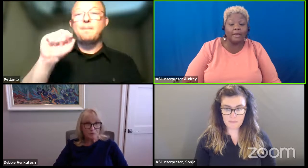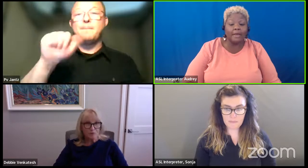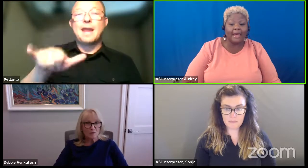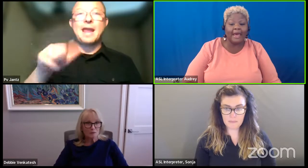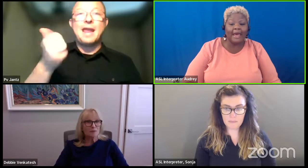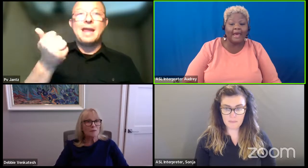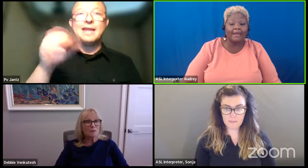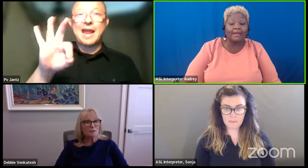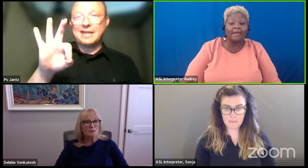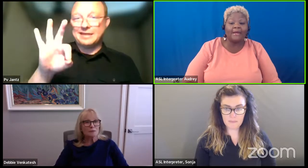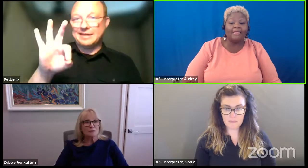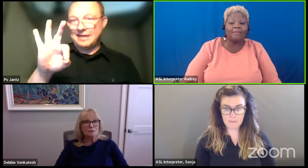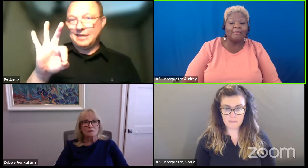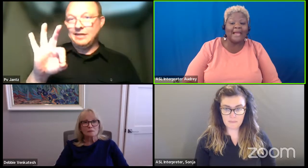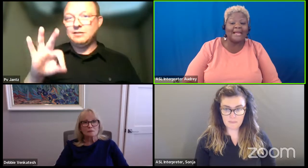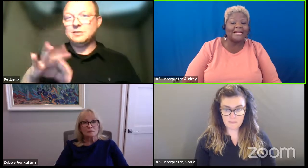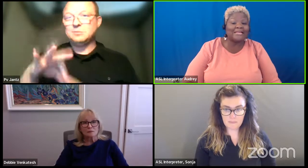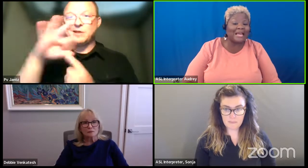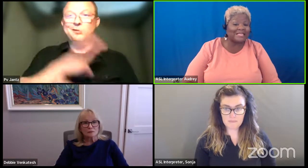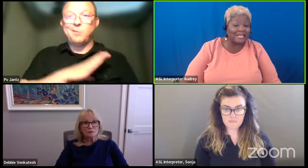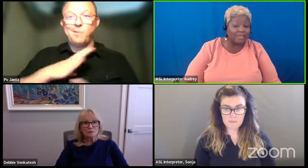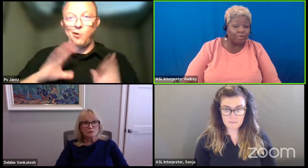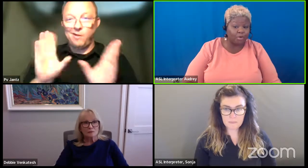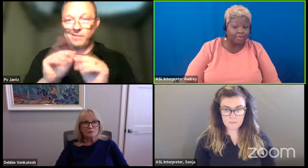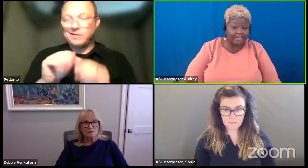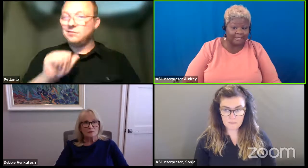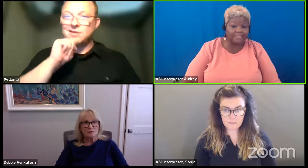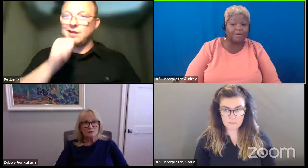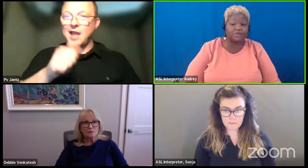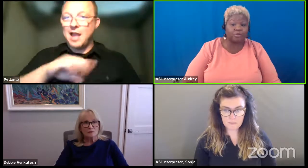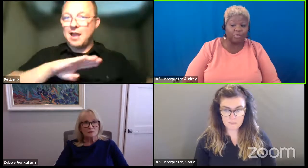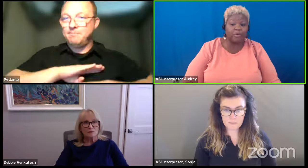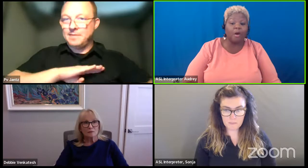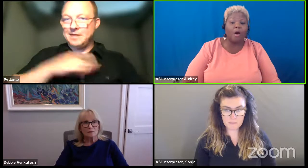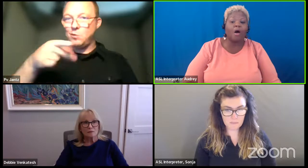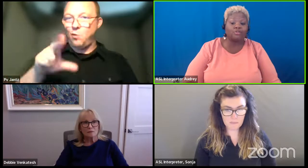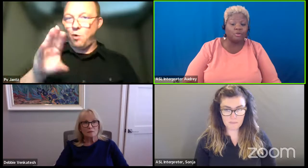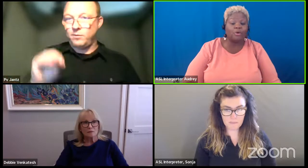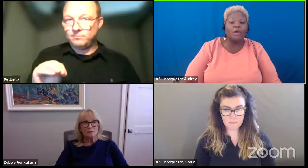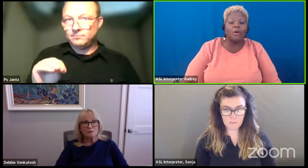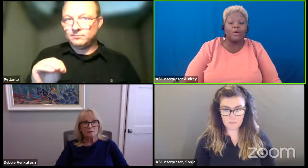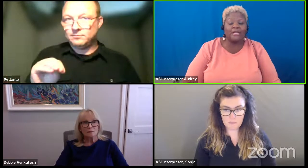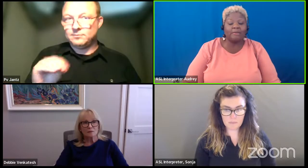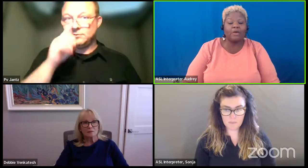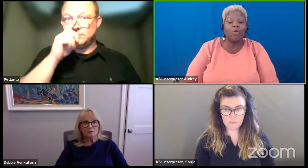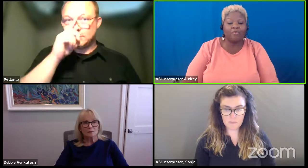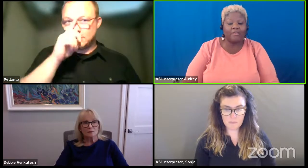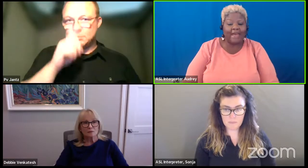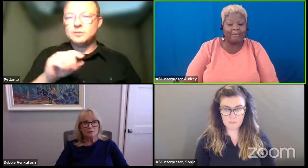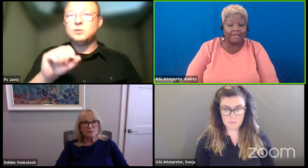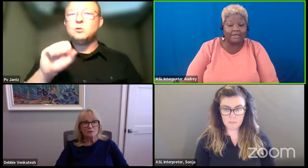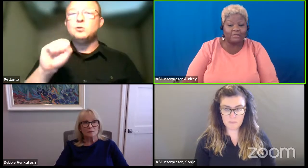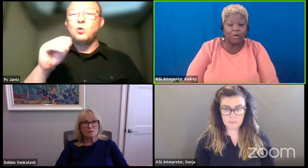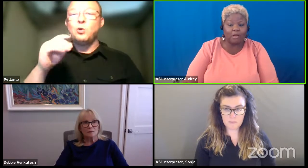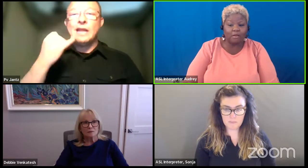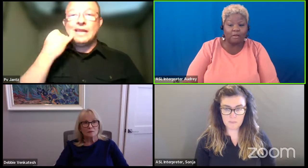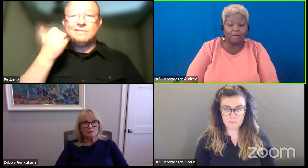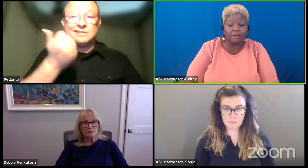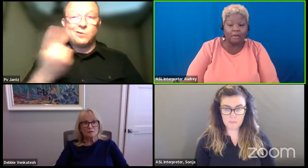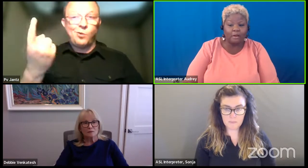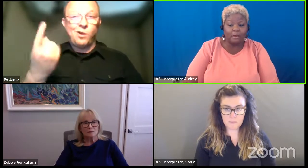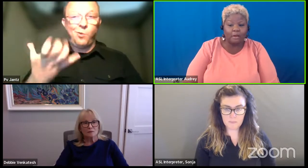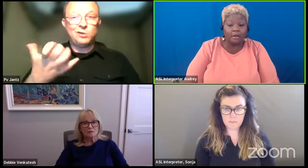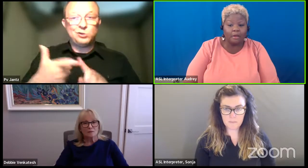quorum, and the May 19th board meeting, the special board meeting call, also, we didn't meet quorum for that meeting as well.